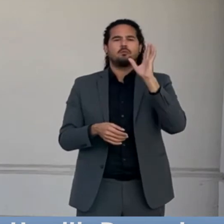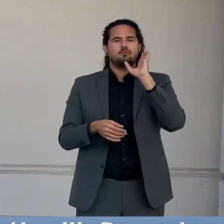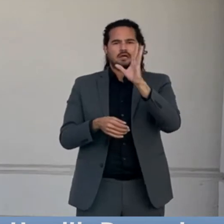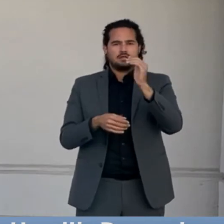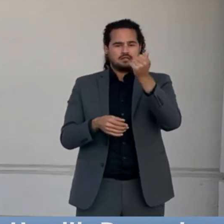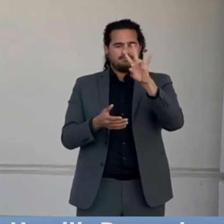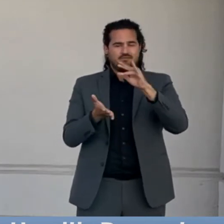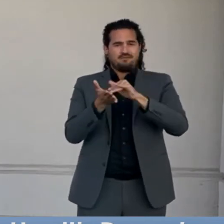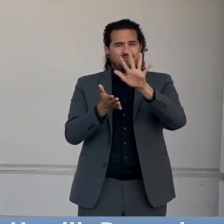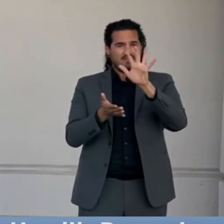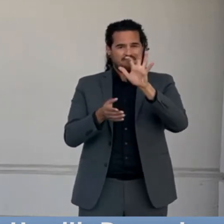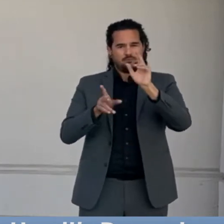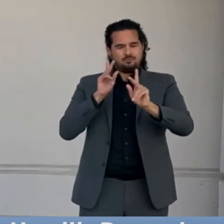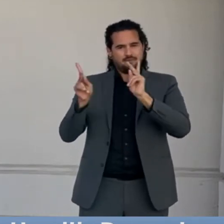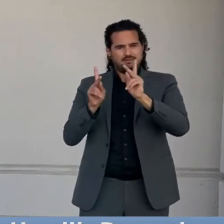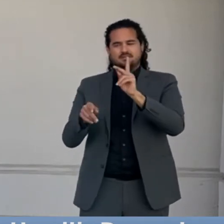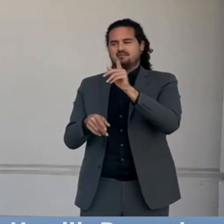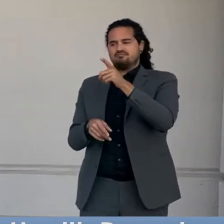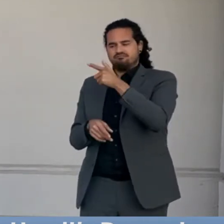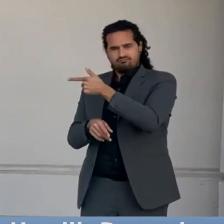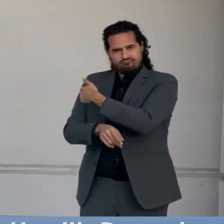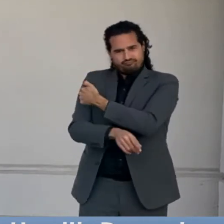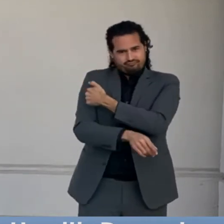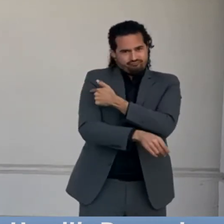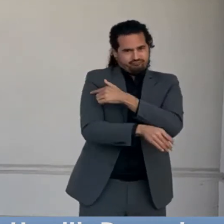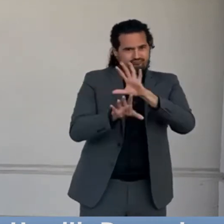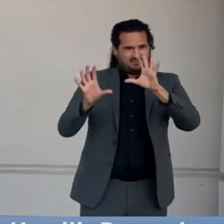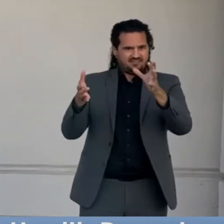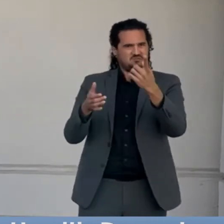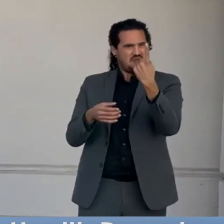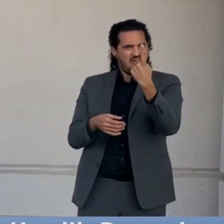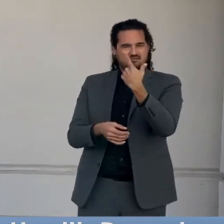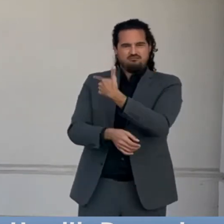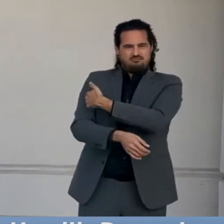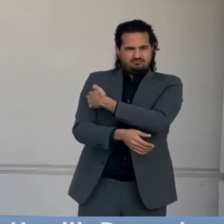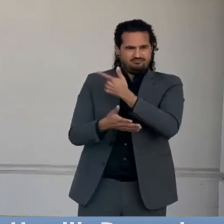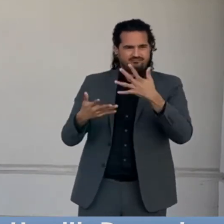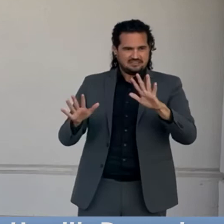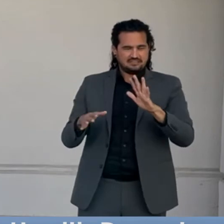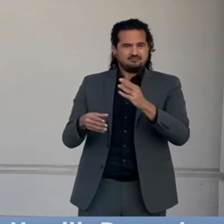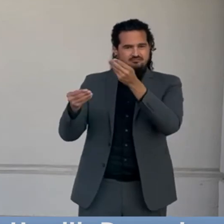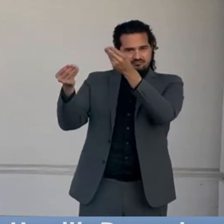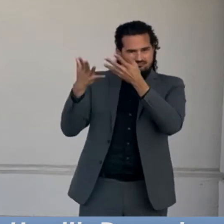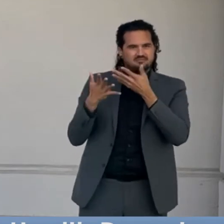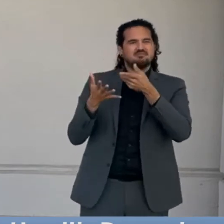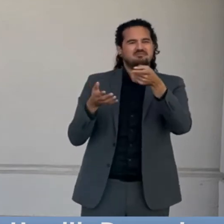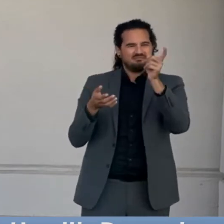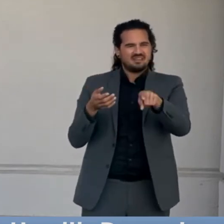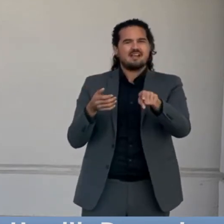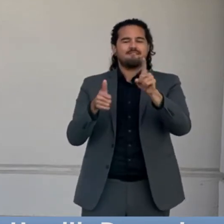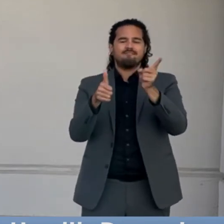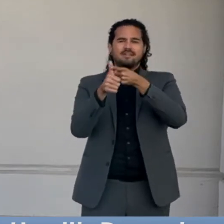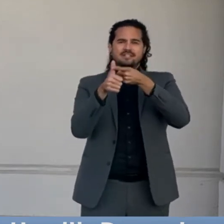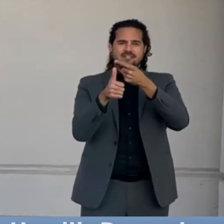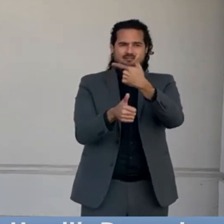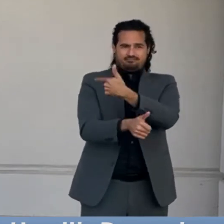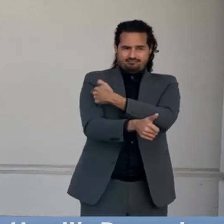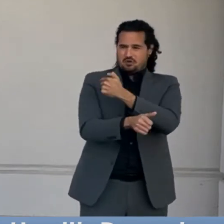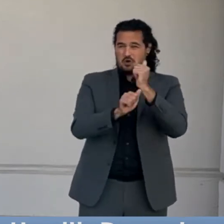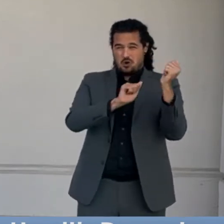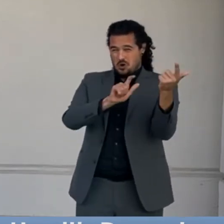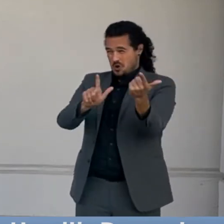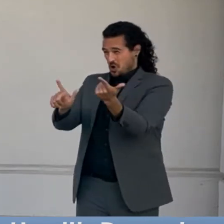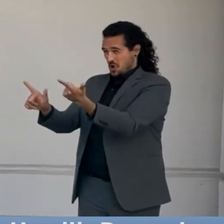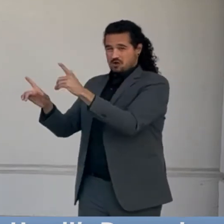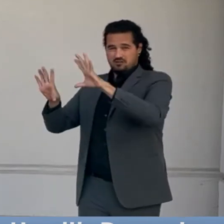been directed that all of our allocations initially are to be used as a first dose for everyone receiving it, and then we will then